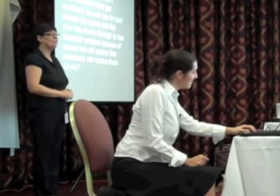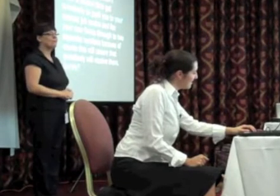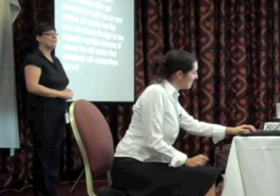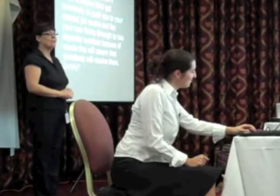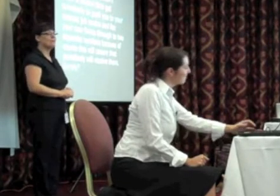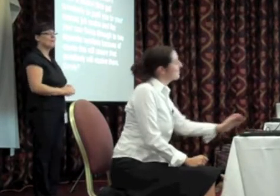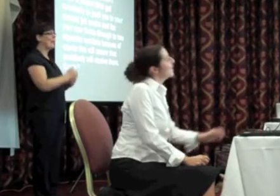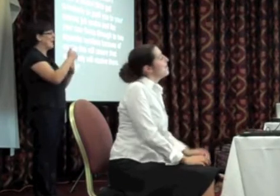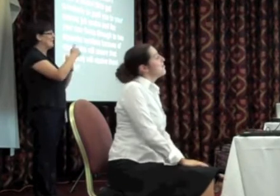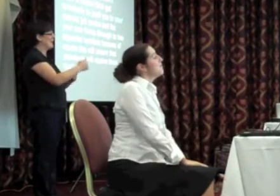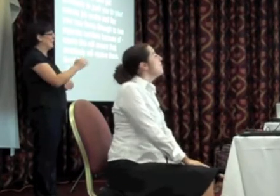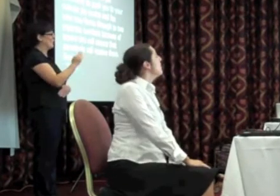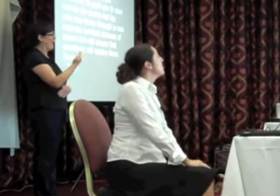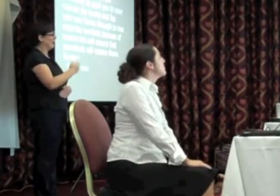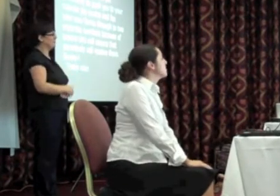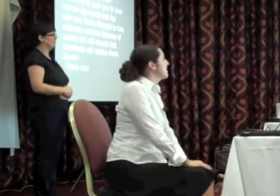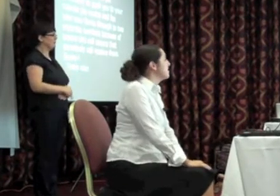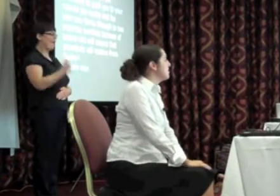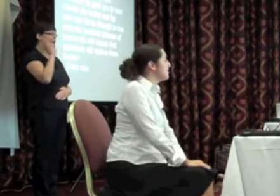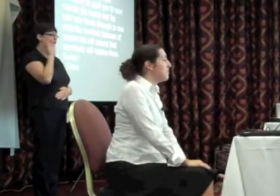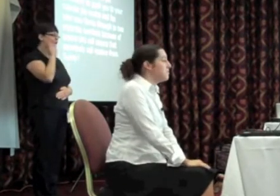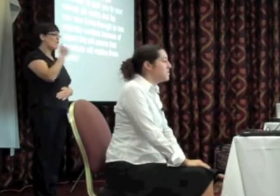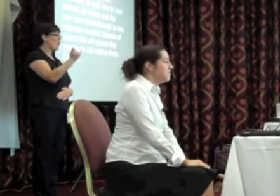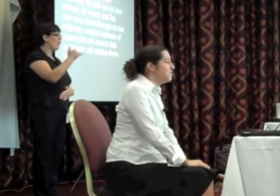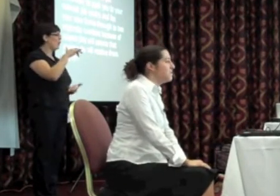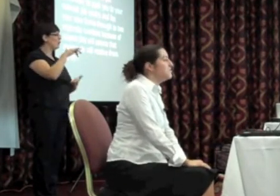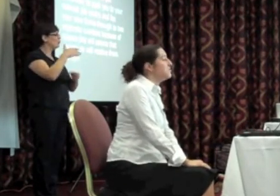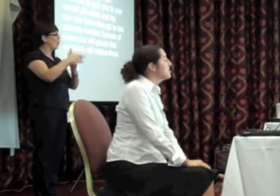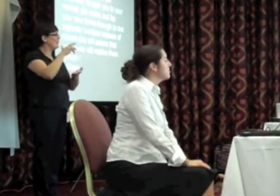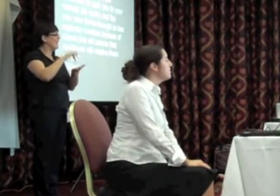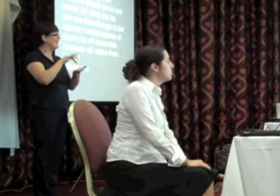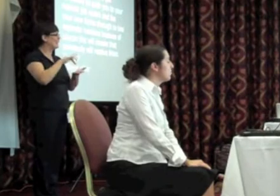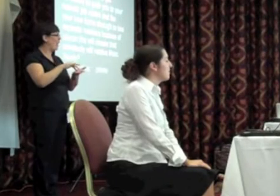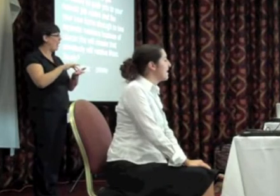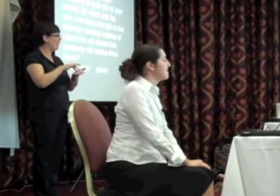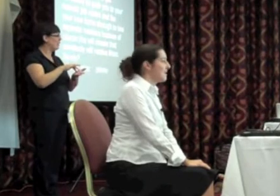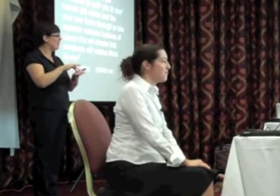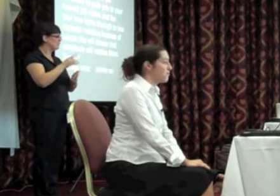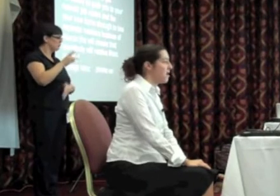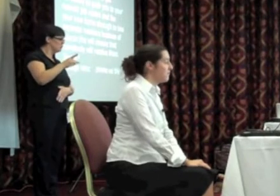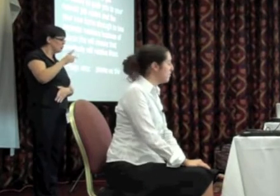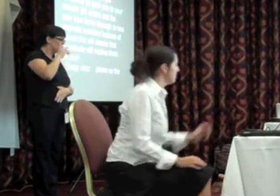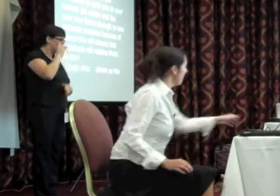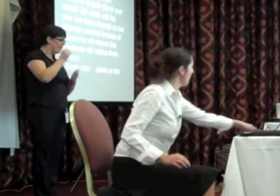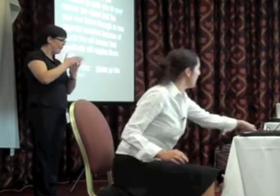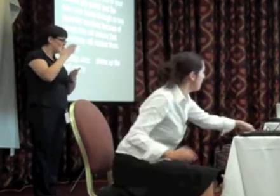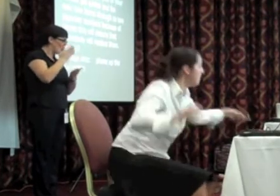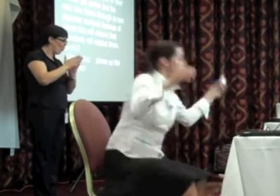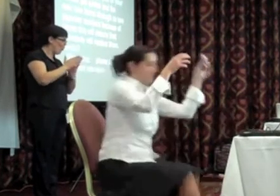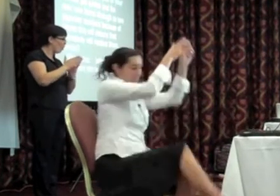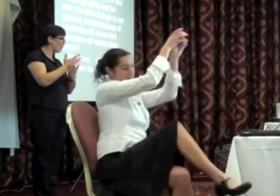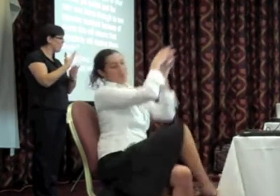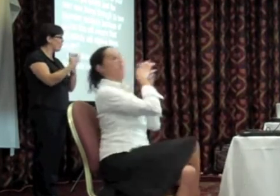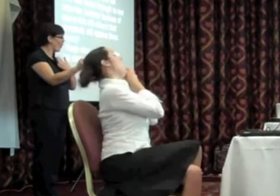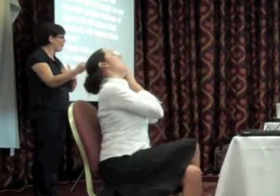Stage 9. Phone up the job centre you've sent them to, just to ensure their safe arrival.